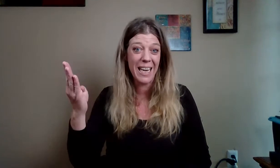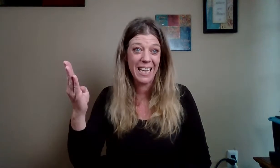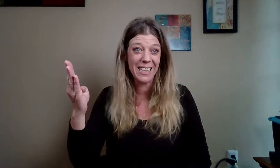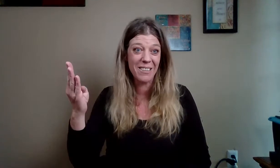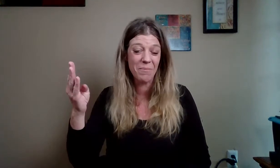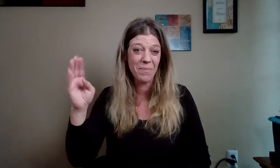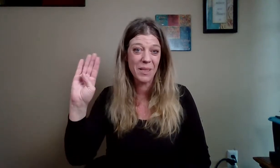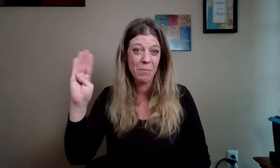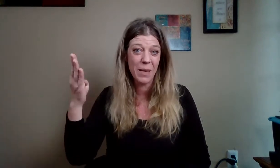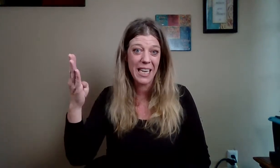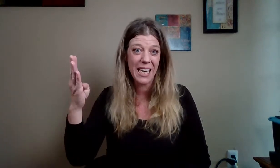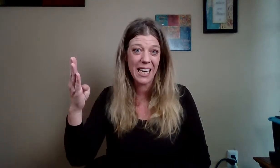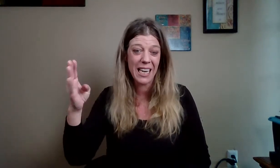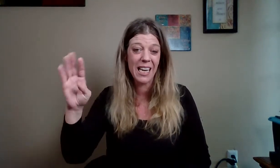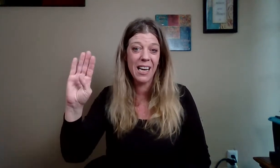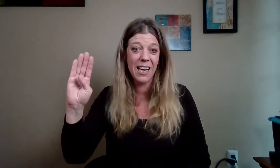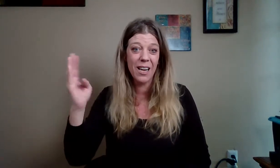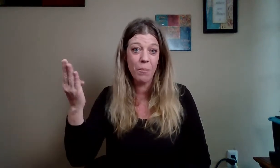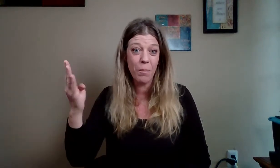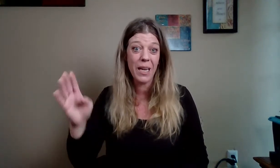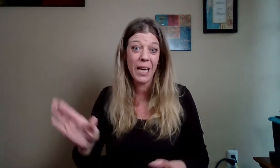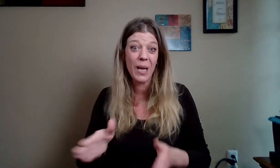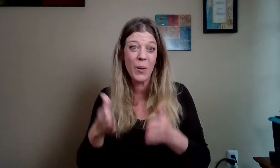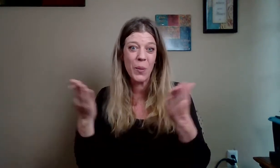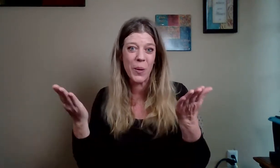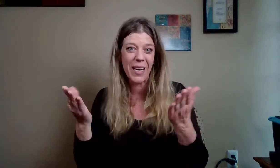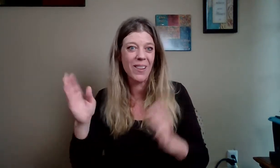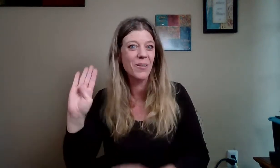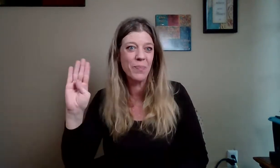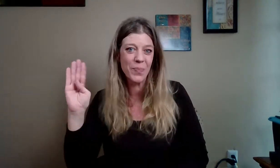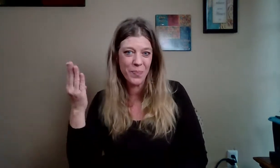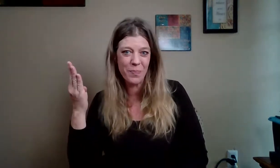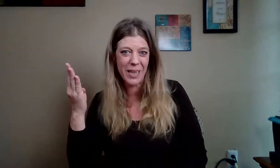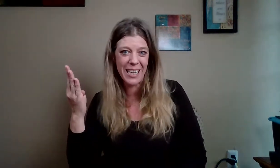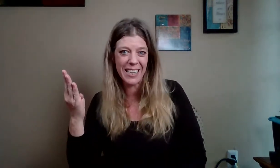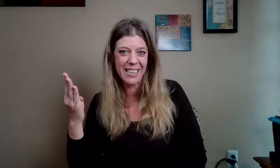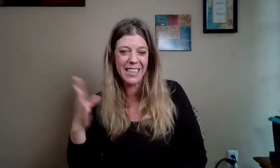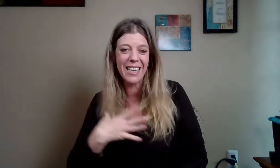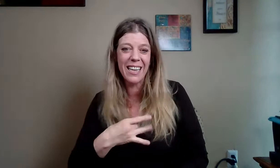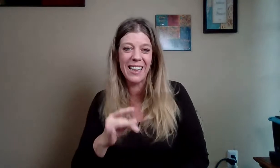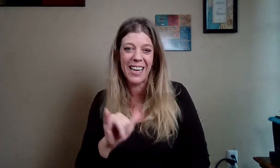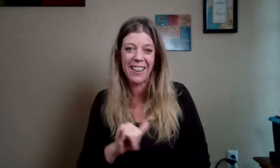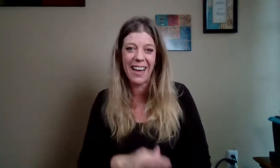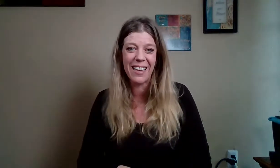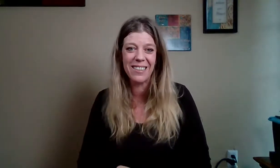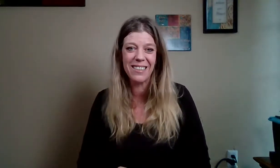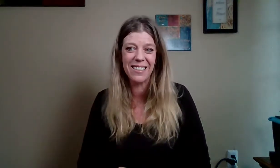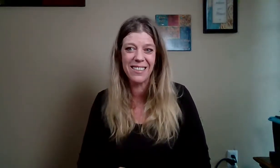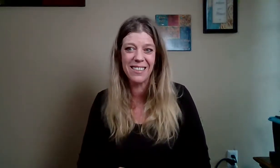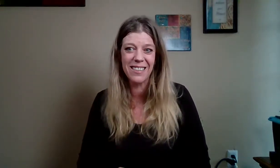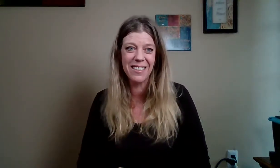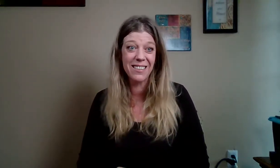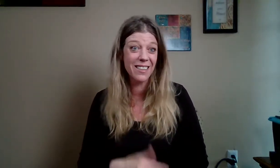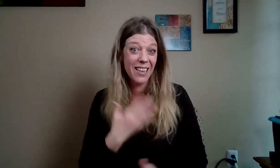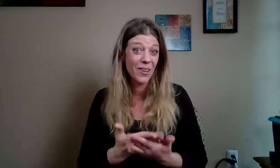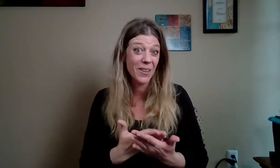B. B-E. Be well. Be. Like that.